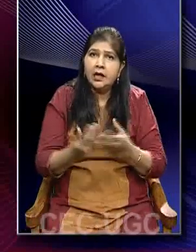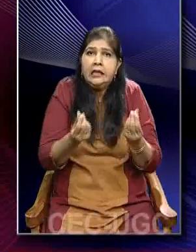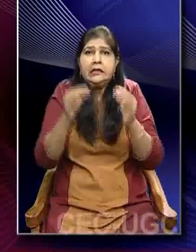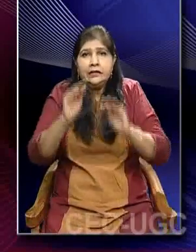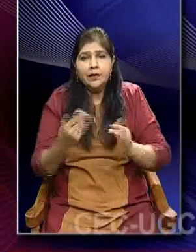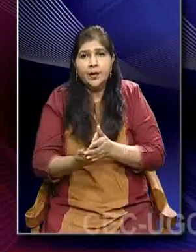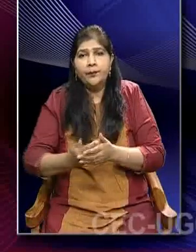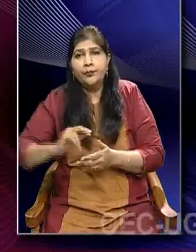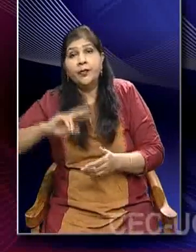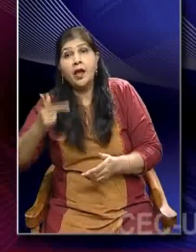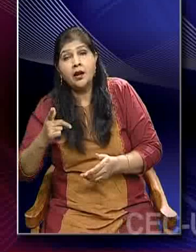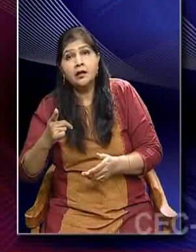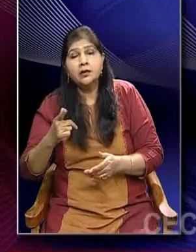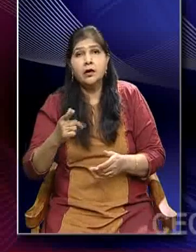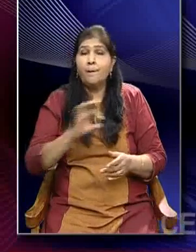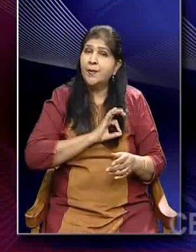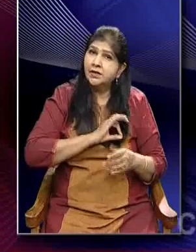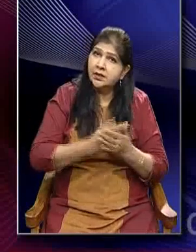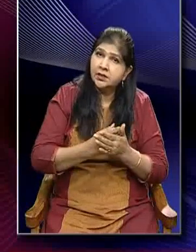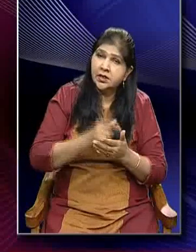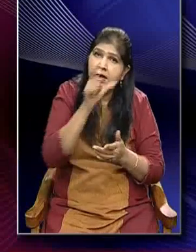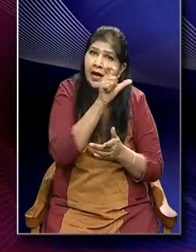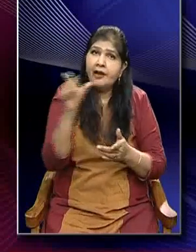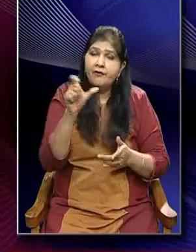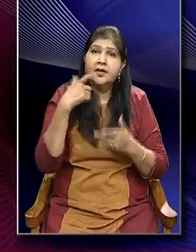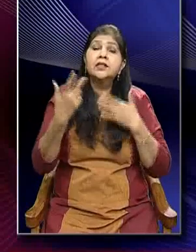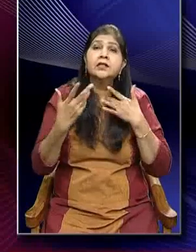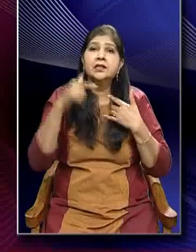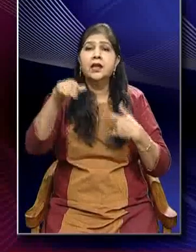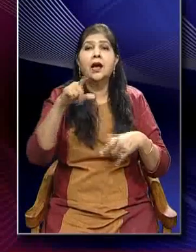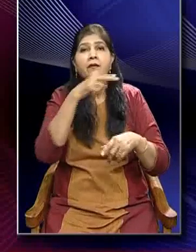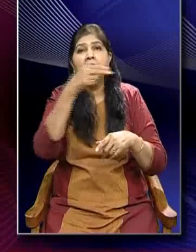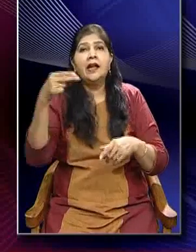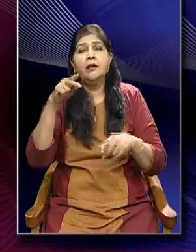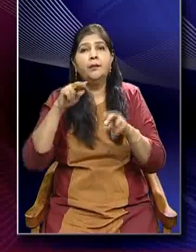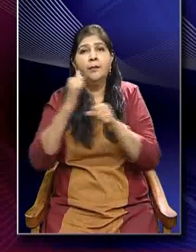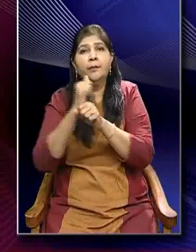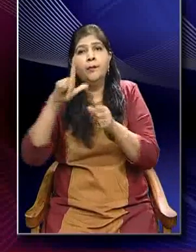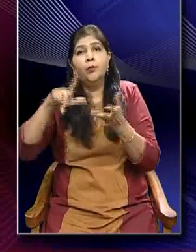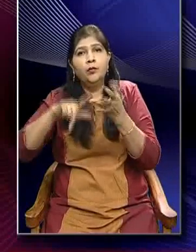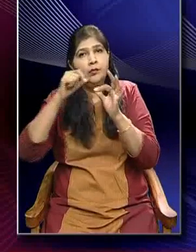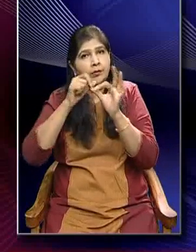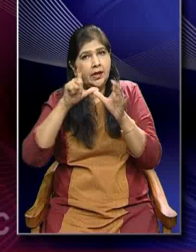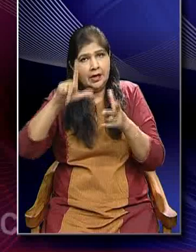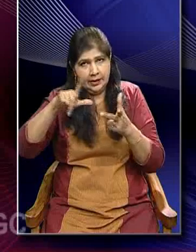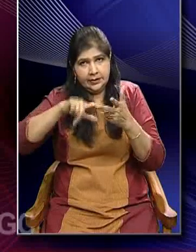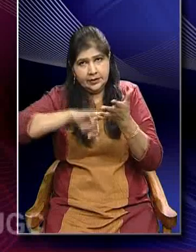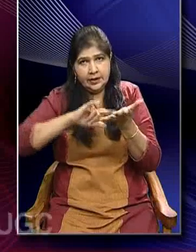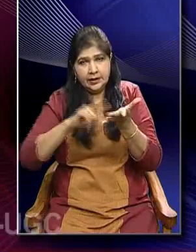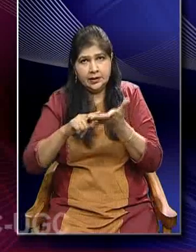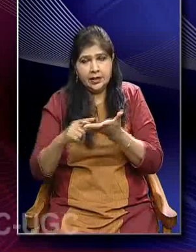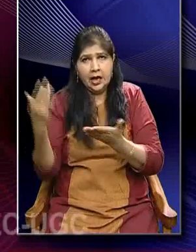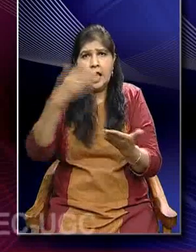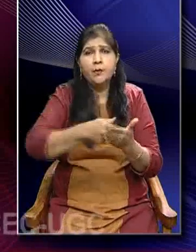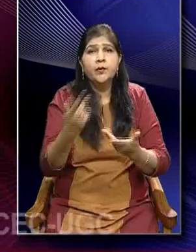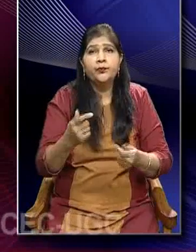Another interesting definition of the term globalization comes from the